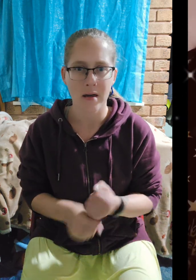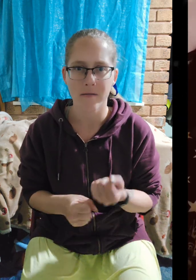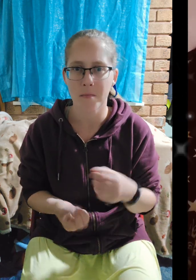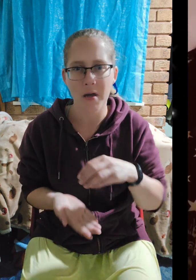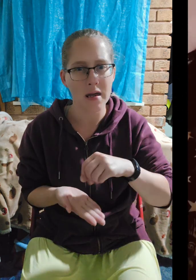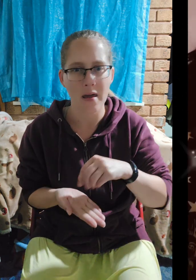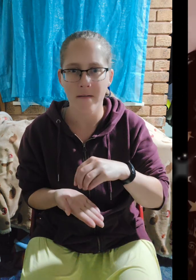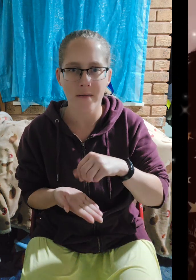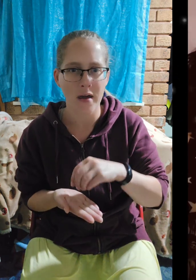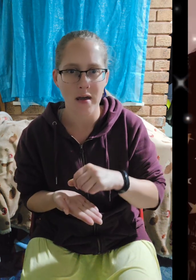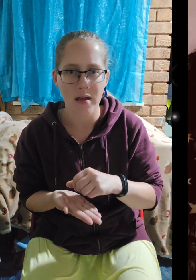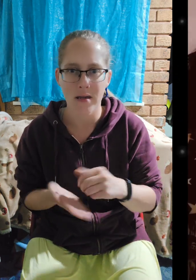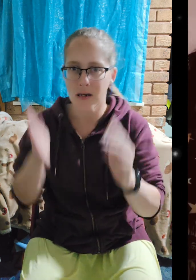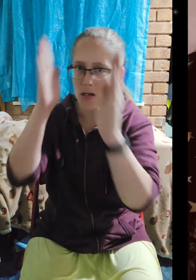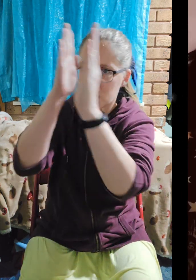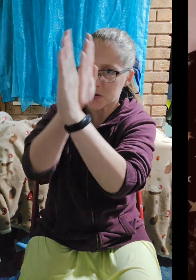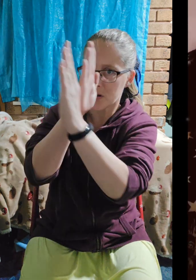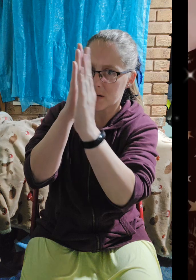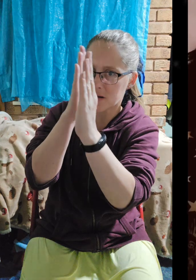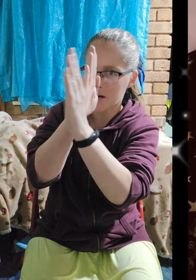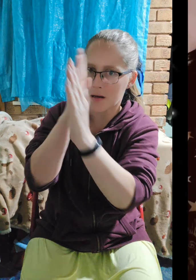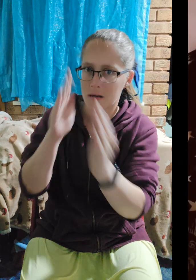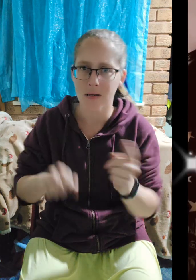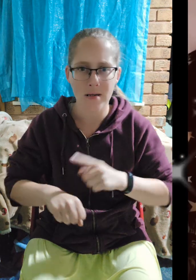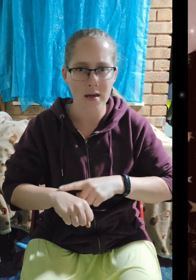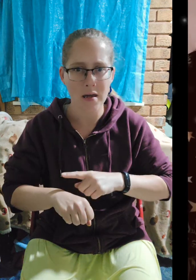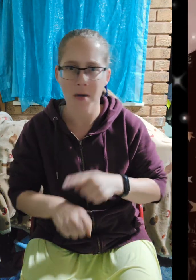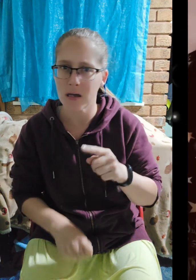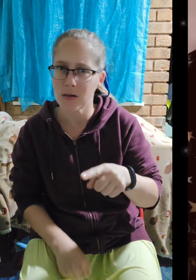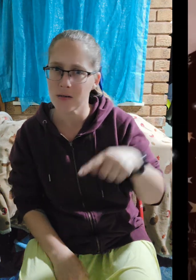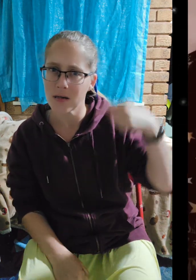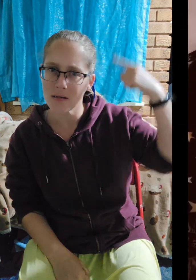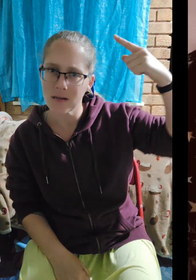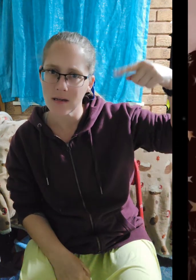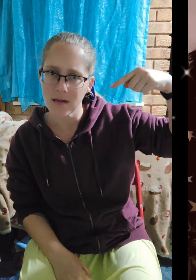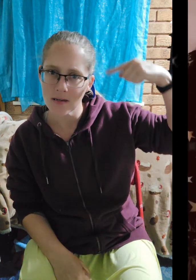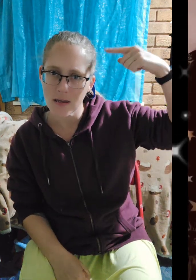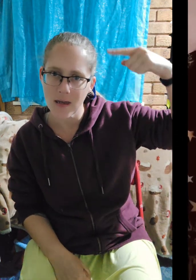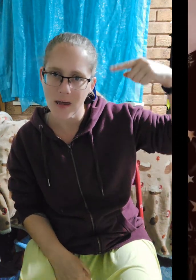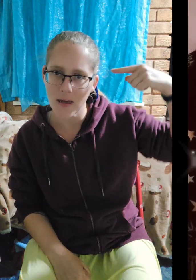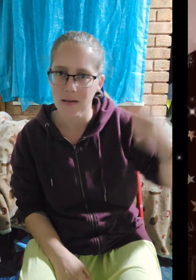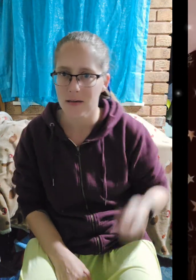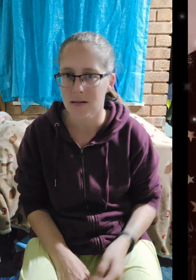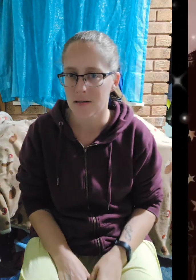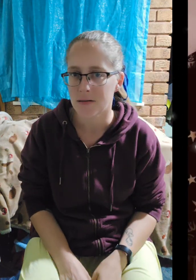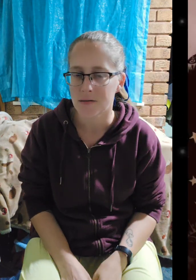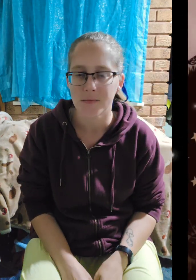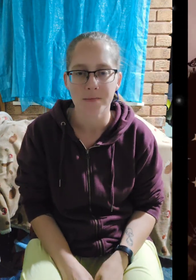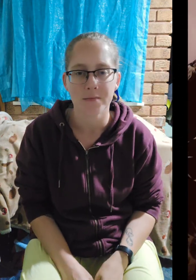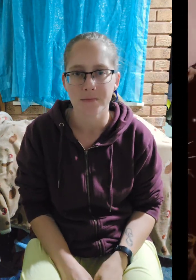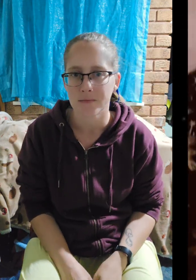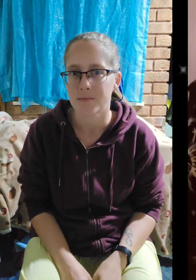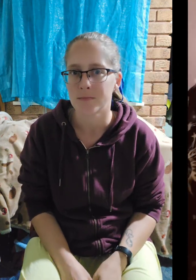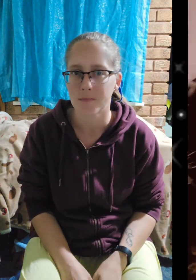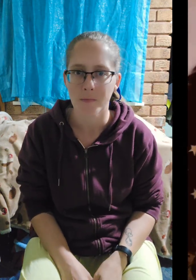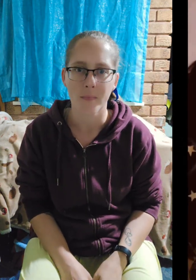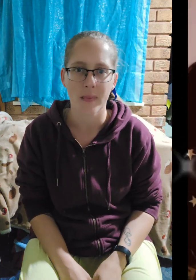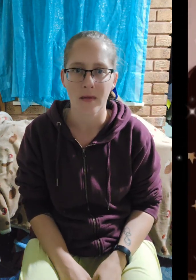Did you have to pay that fine? You were dodging all the time, you're still dizzy.